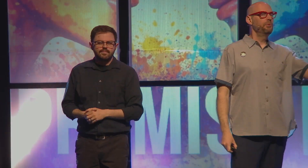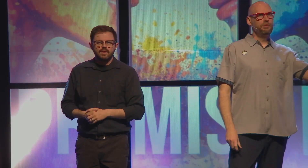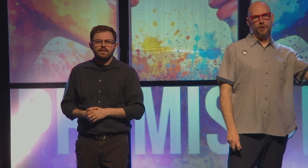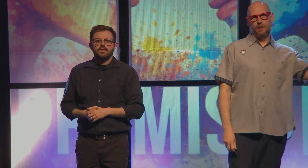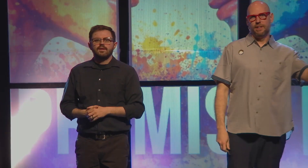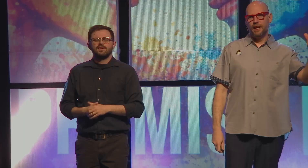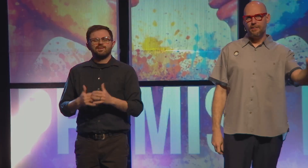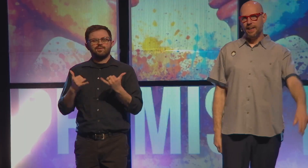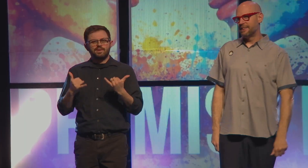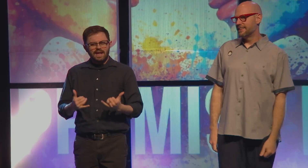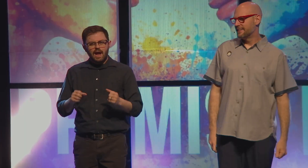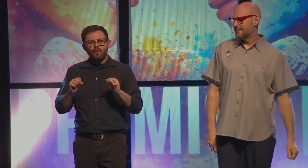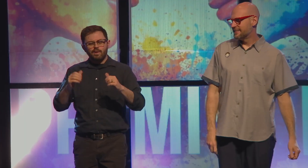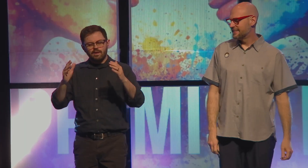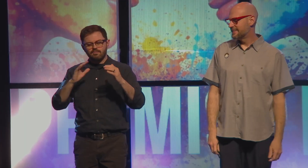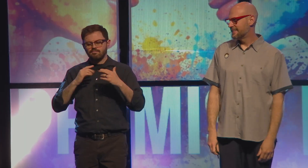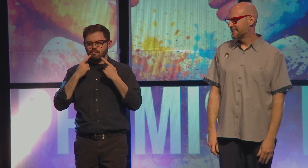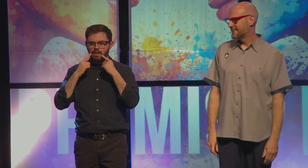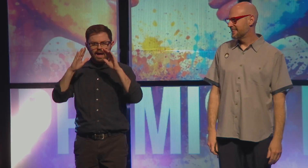we can move on. All right.